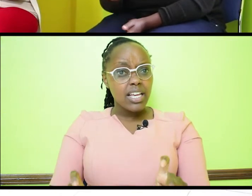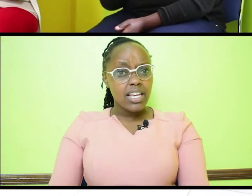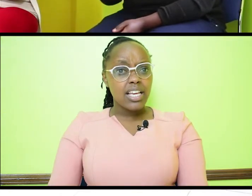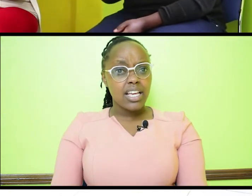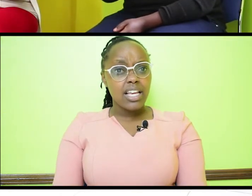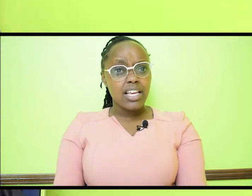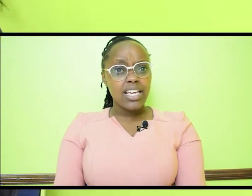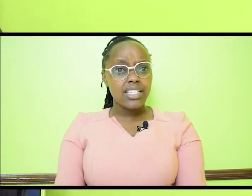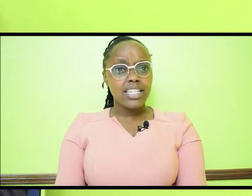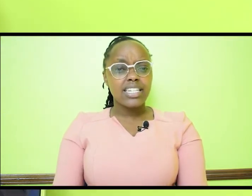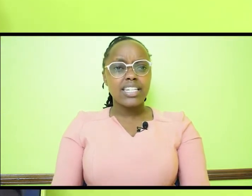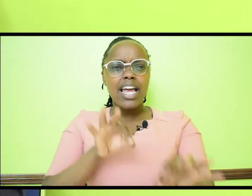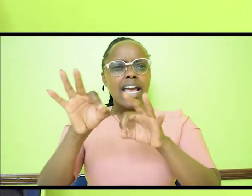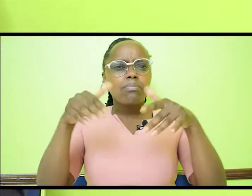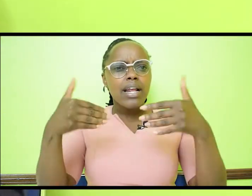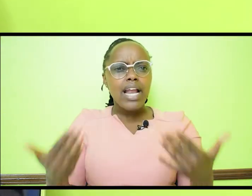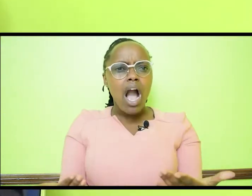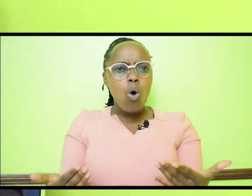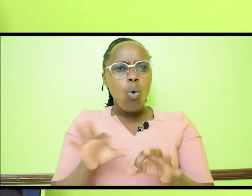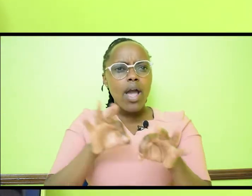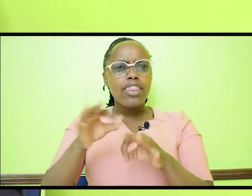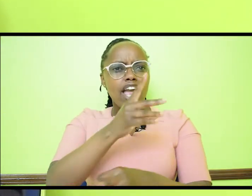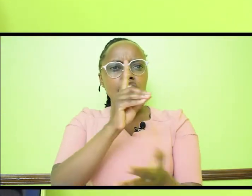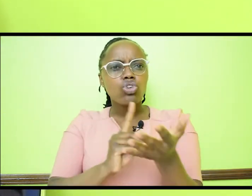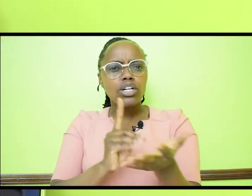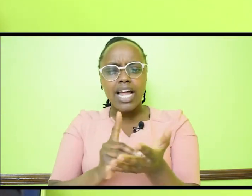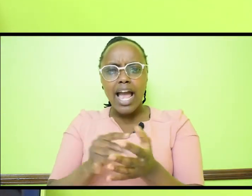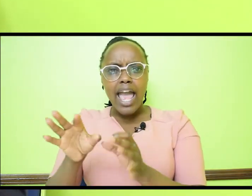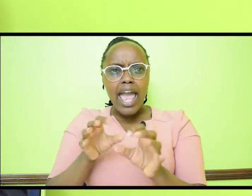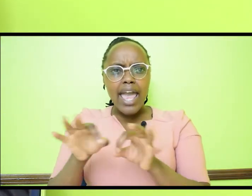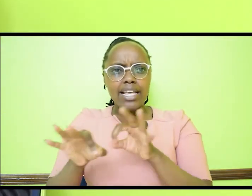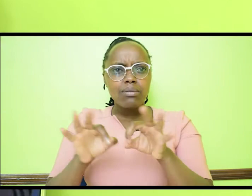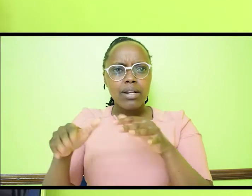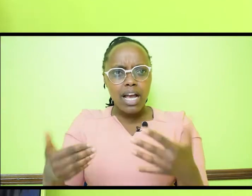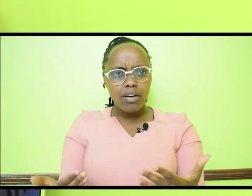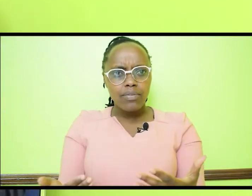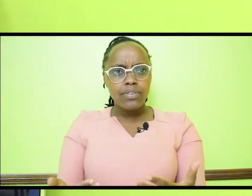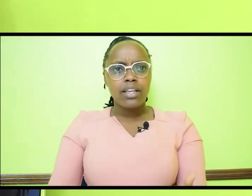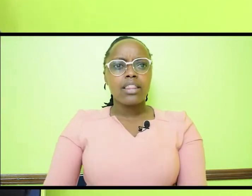you? How? Yes, they did. How?